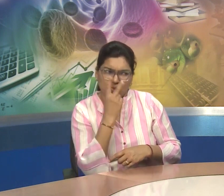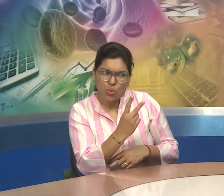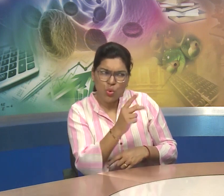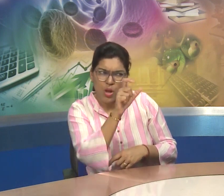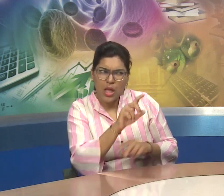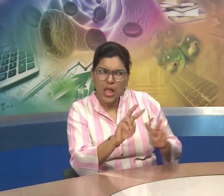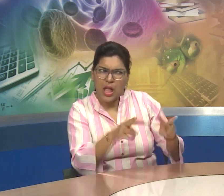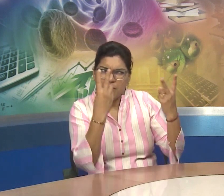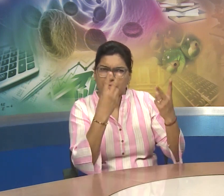Or